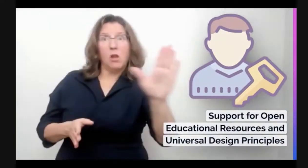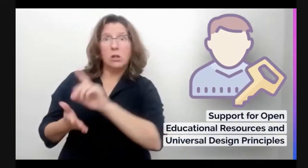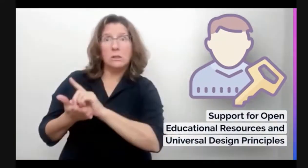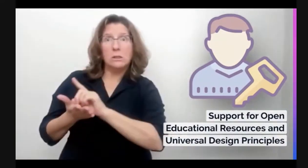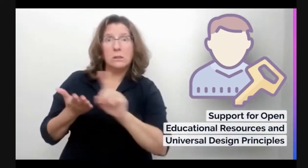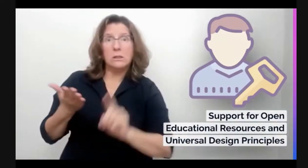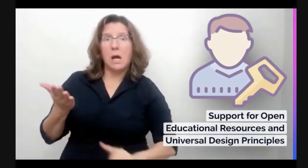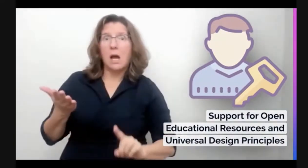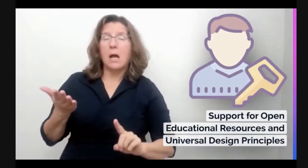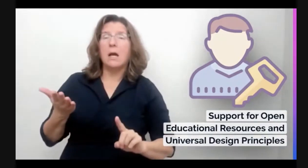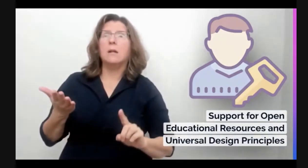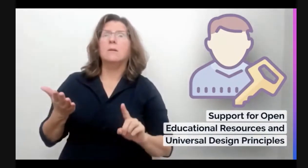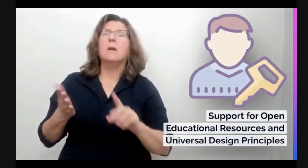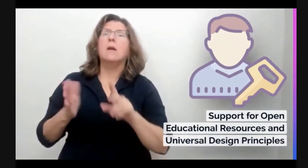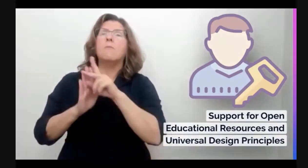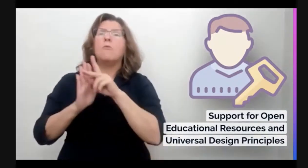resources.